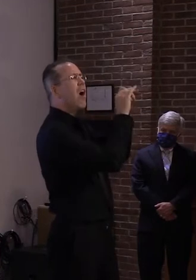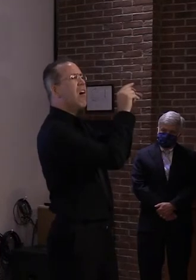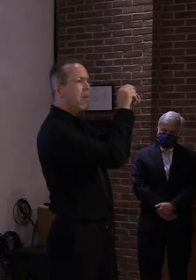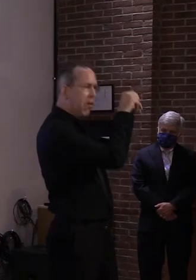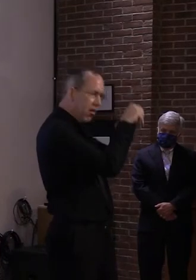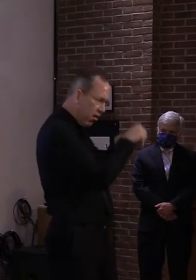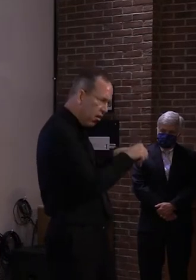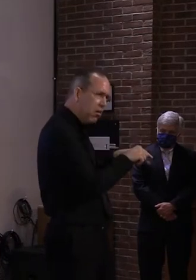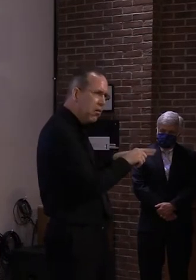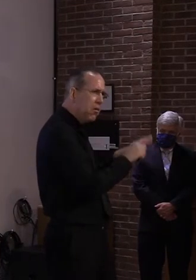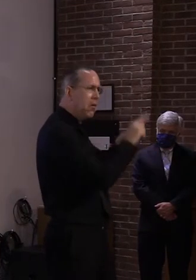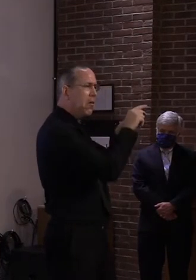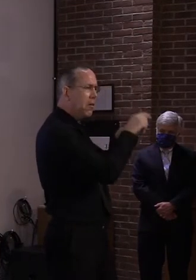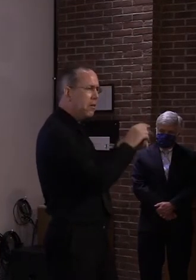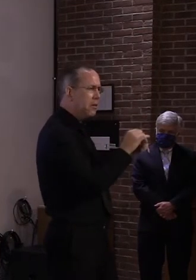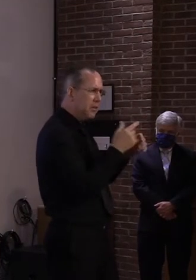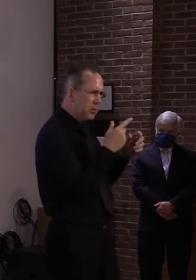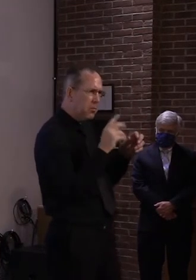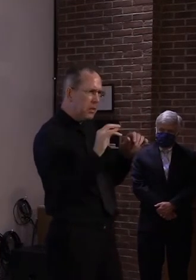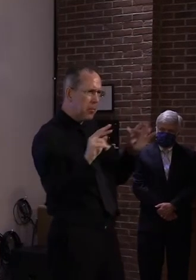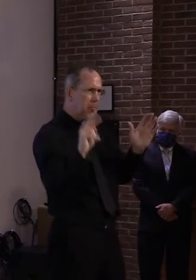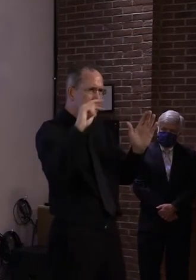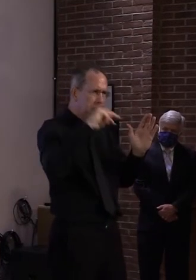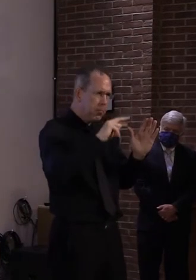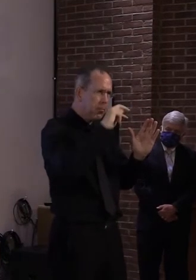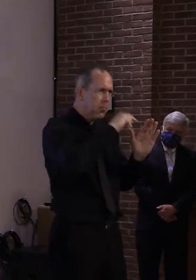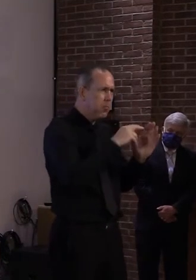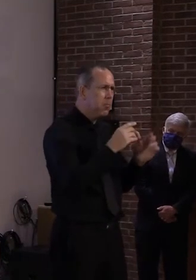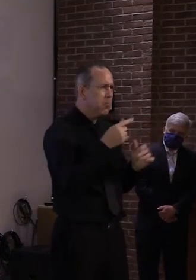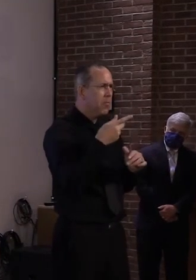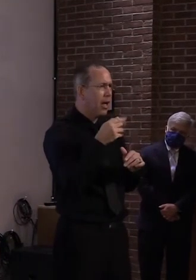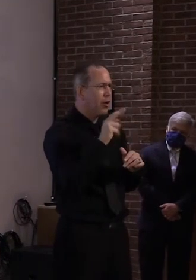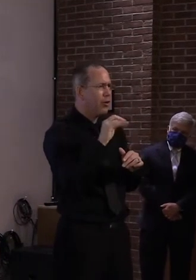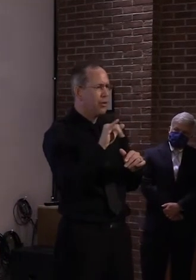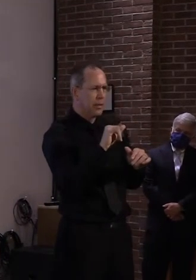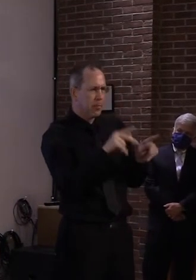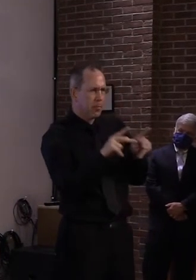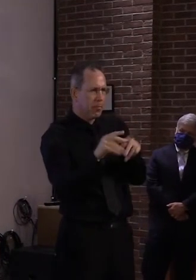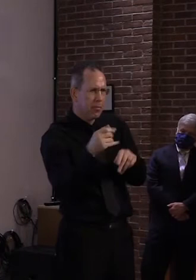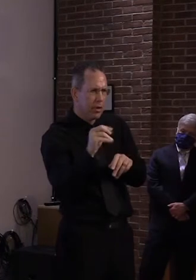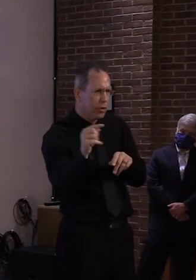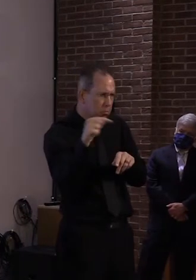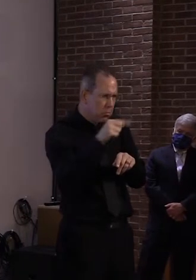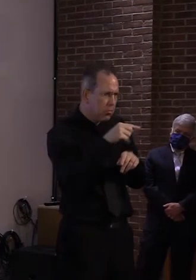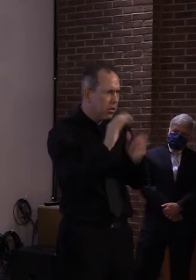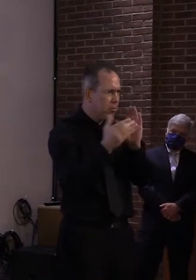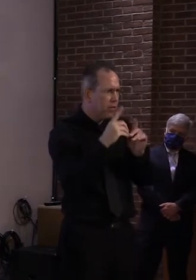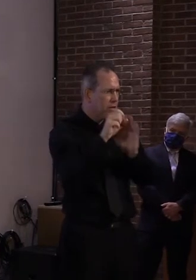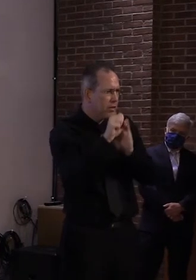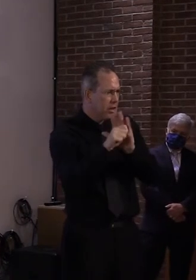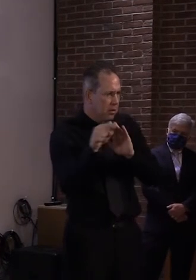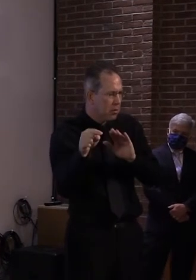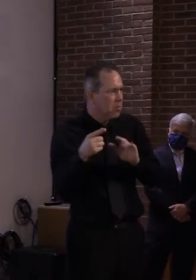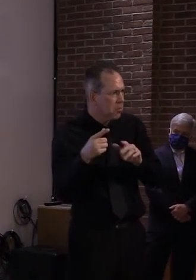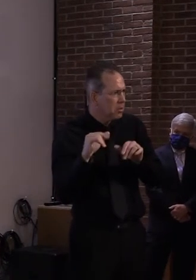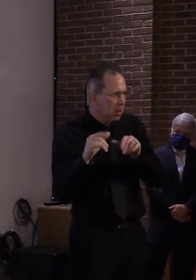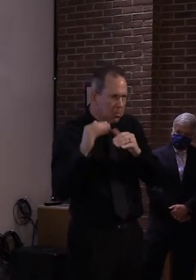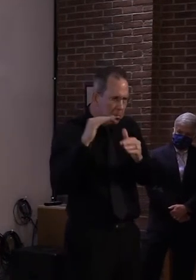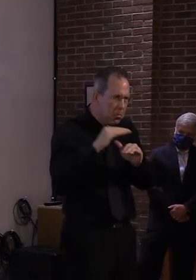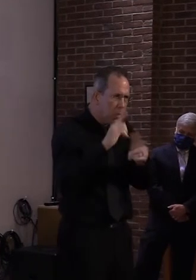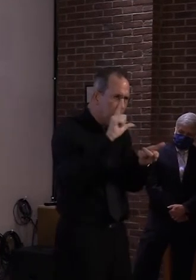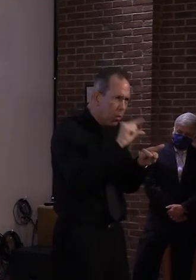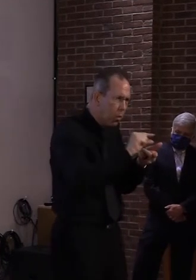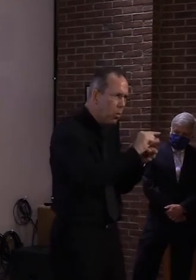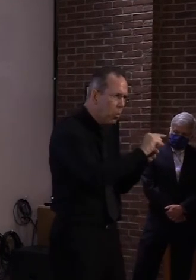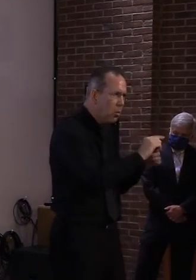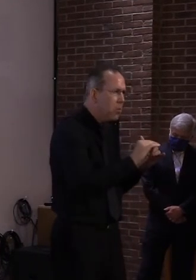saw sustained low growth, sort of during the period of time when folks were either reopening their economy or people